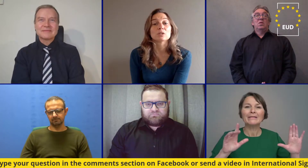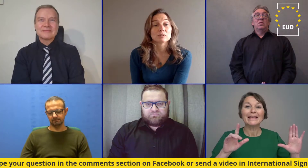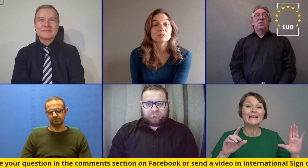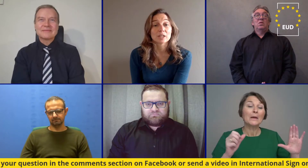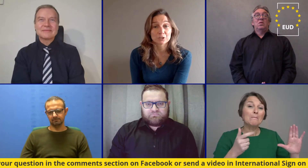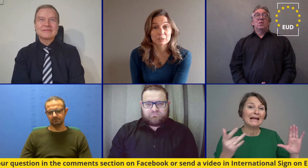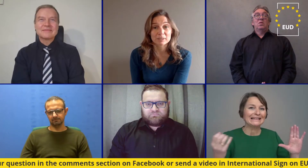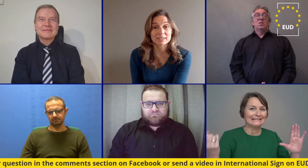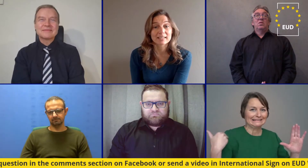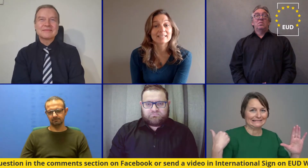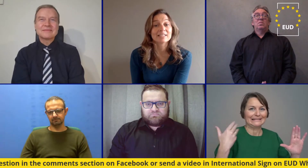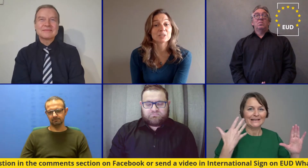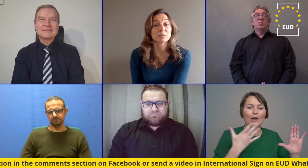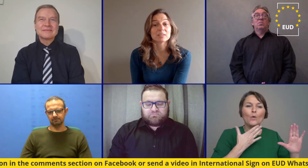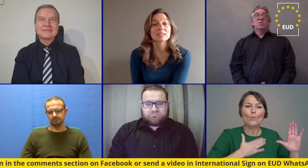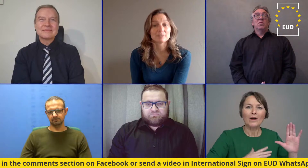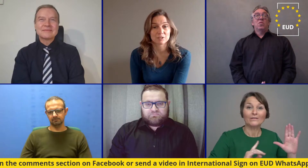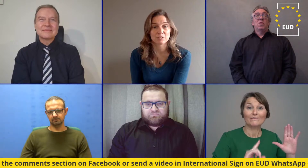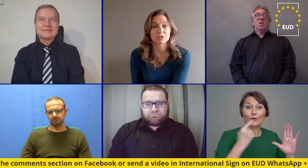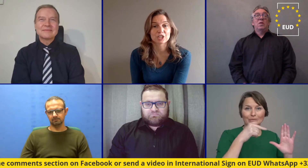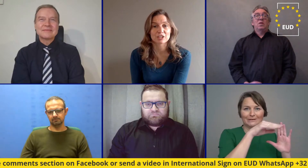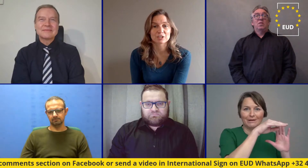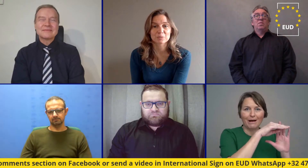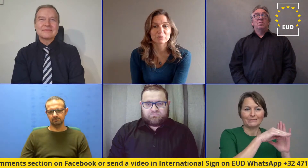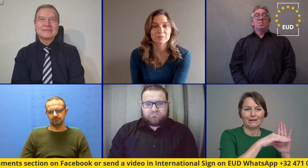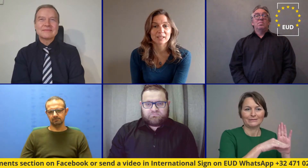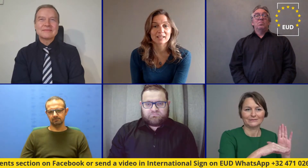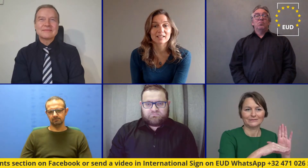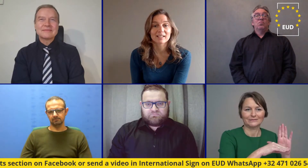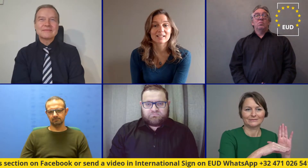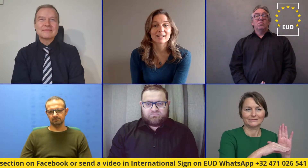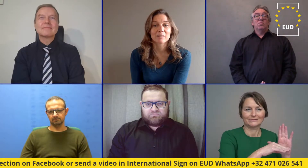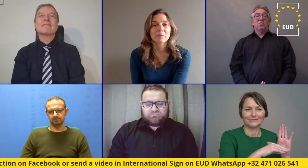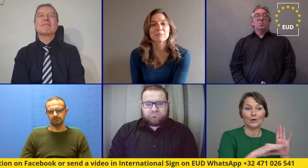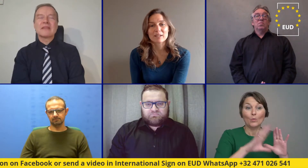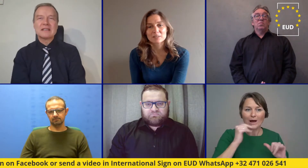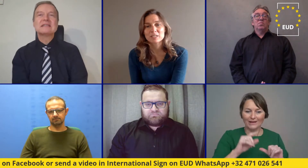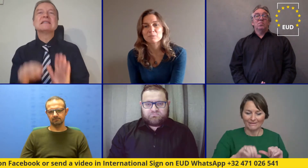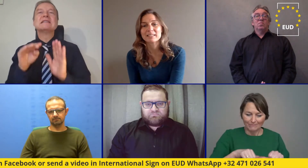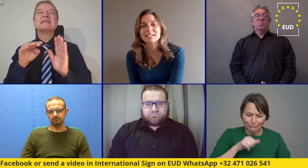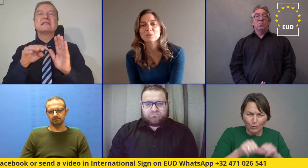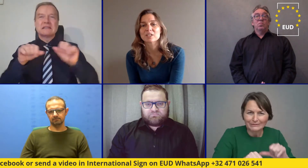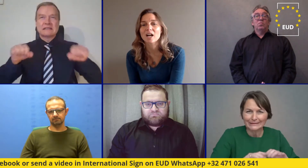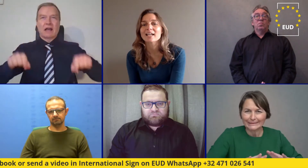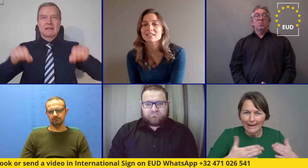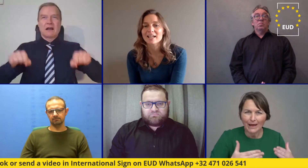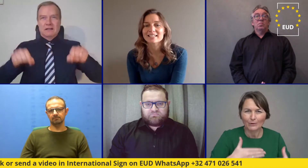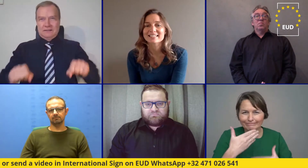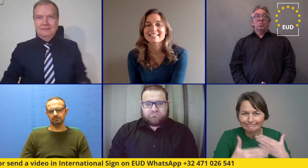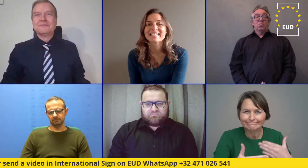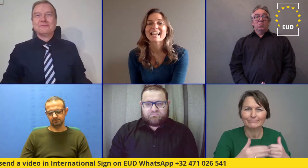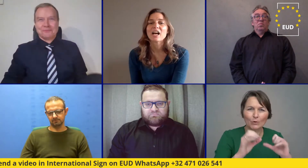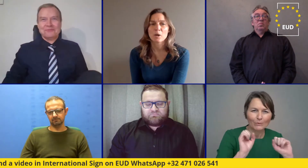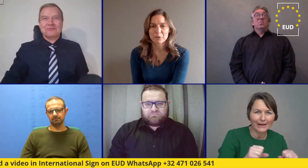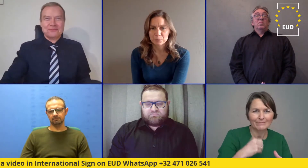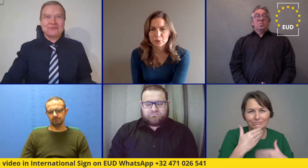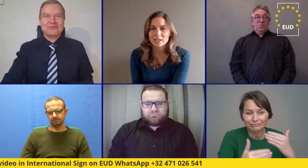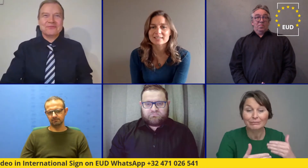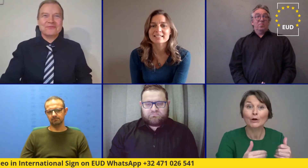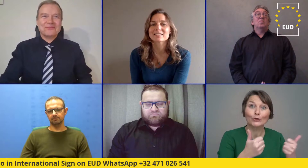formal agreements that need to be shared. But we need to begin with the guidelines about the process